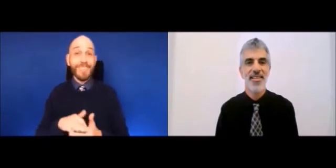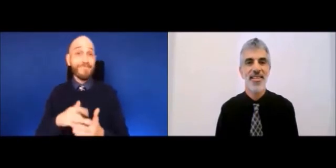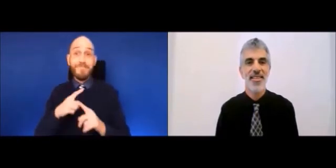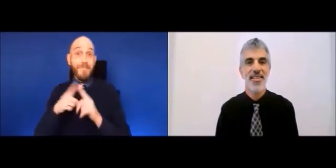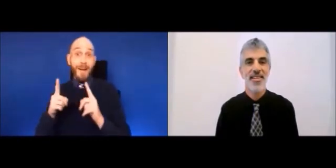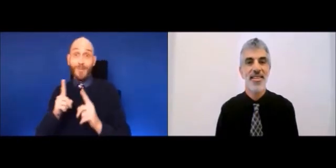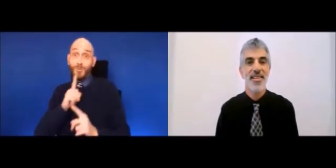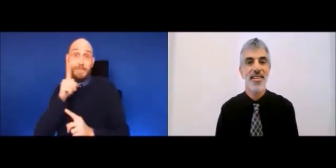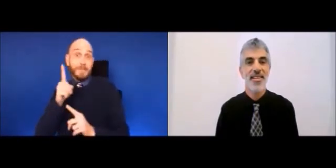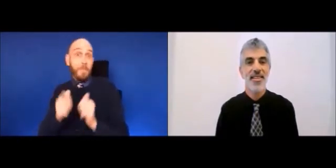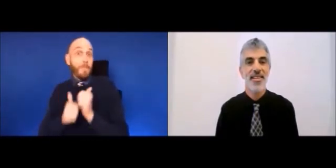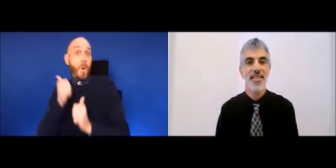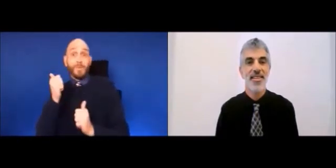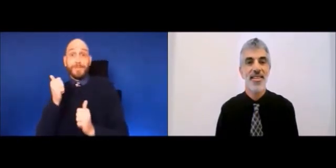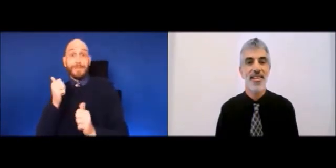and work to receive.